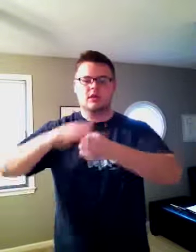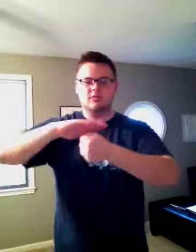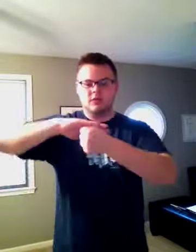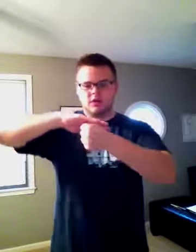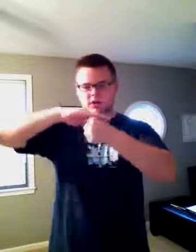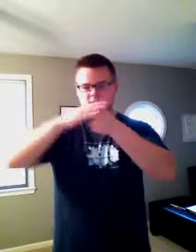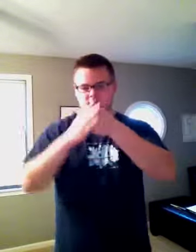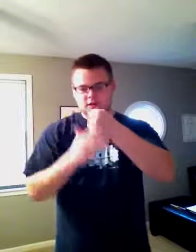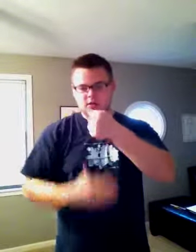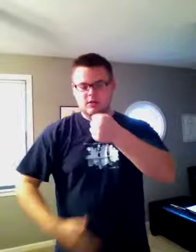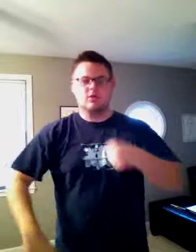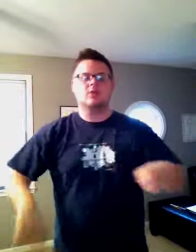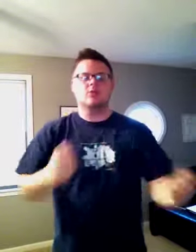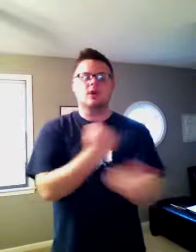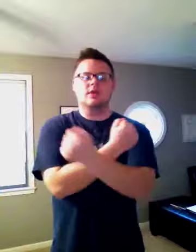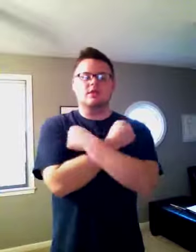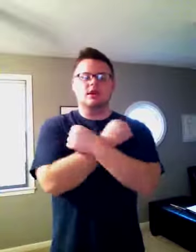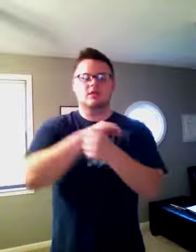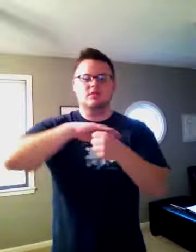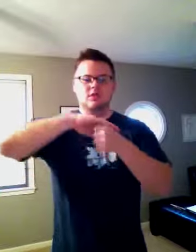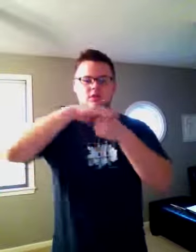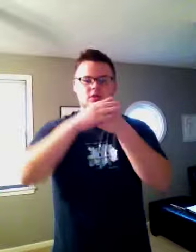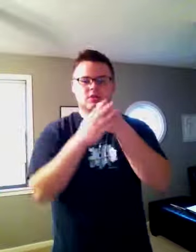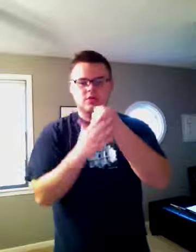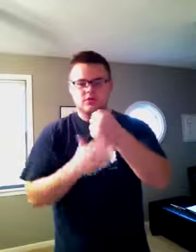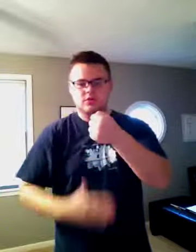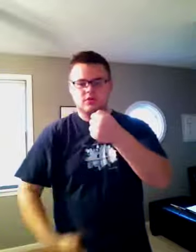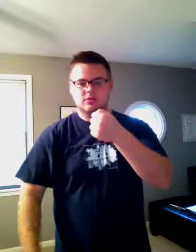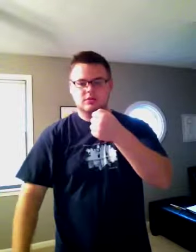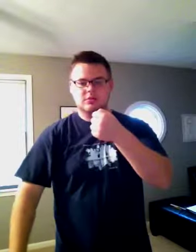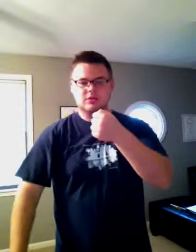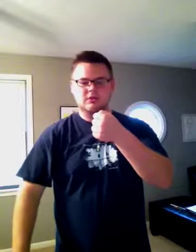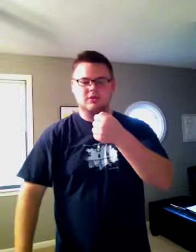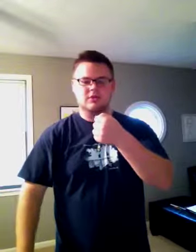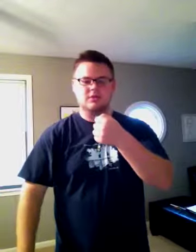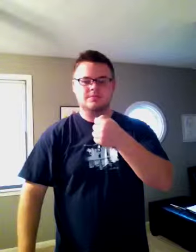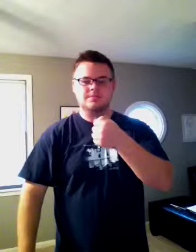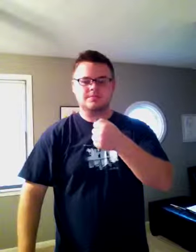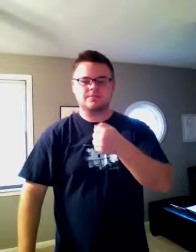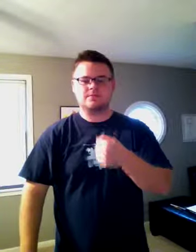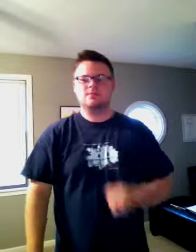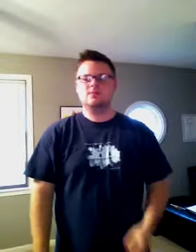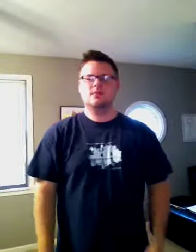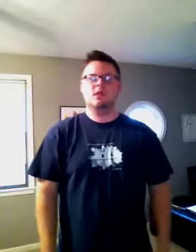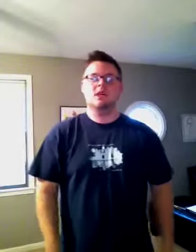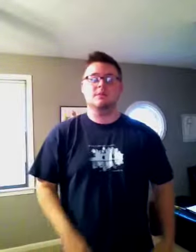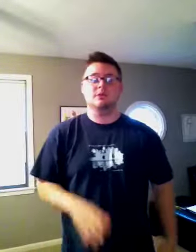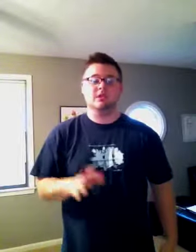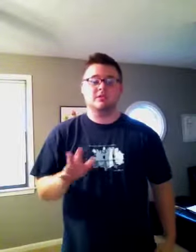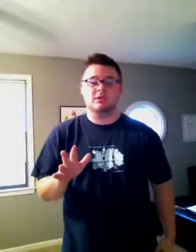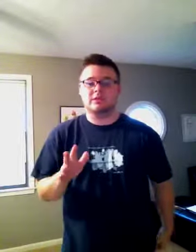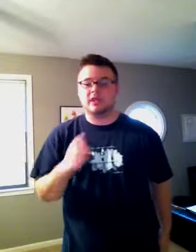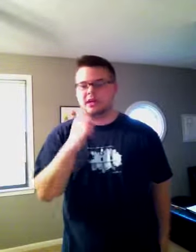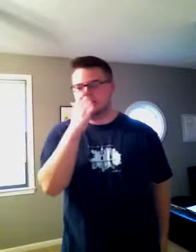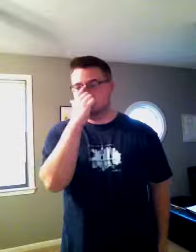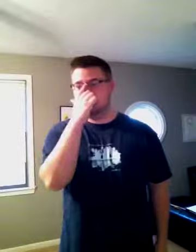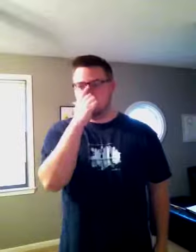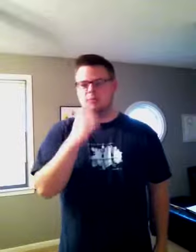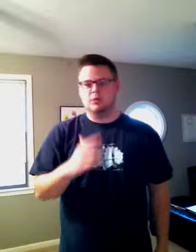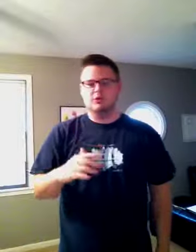over. And when the love spills over, music fills the night. Music